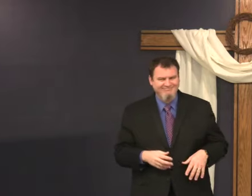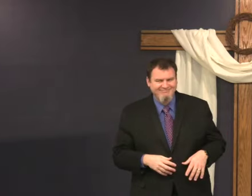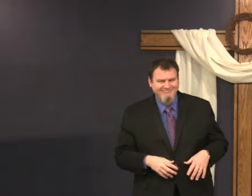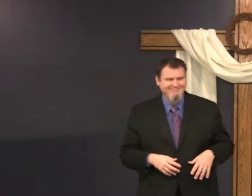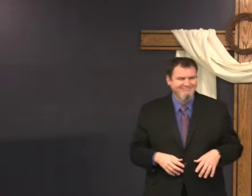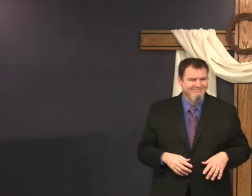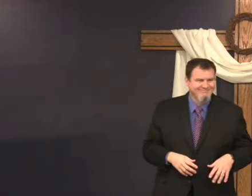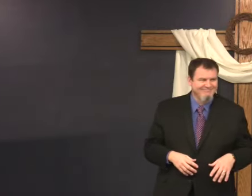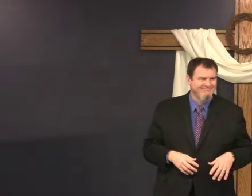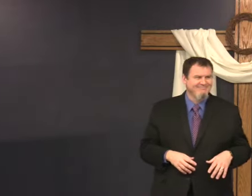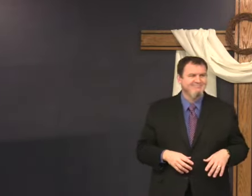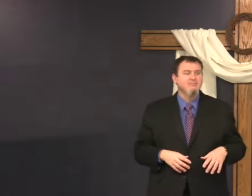I'm an alien?